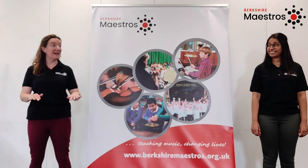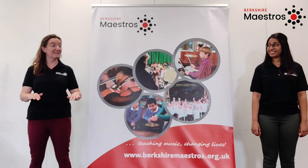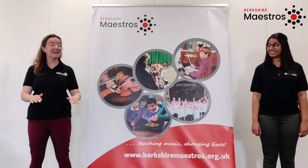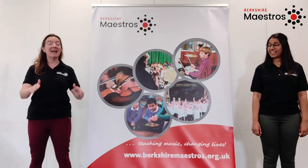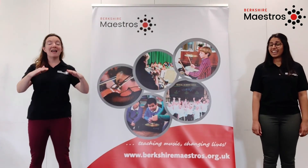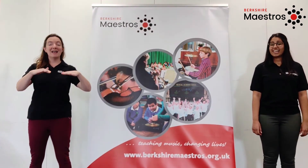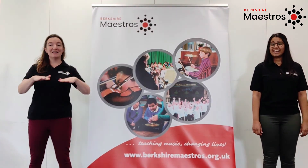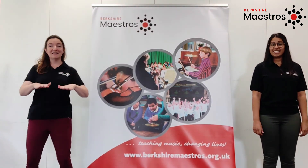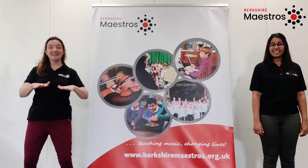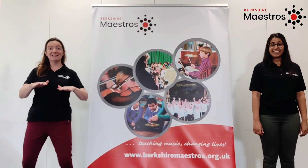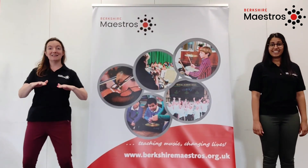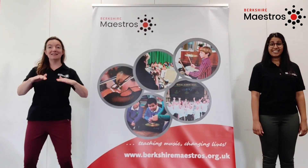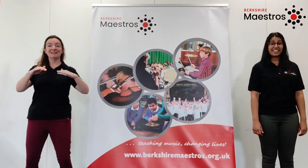And